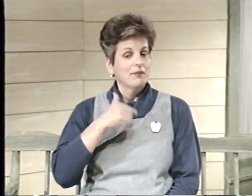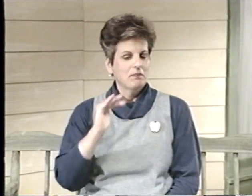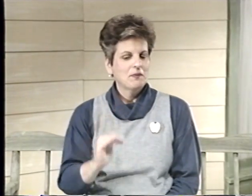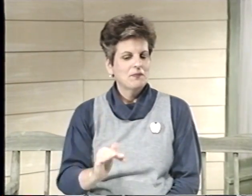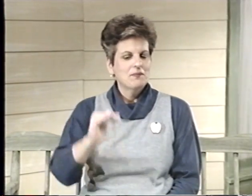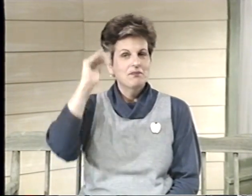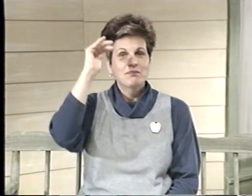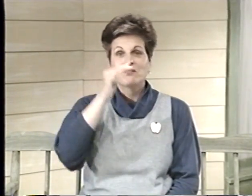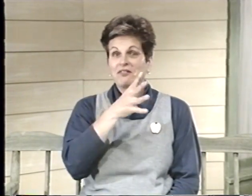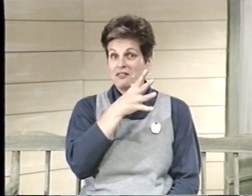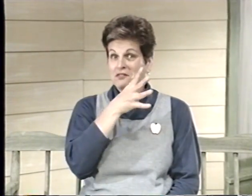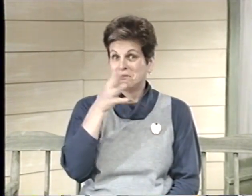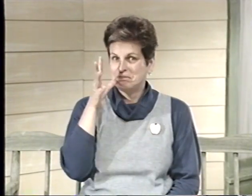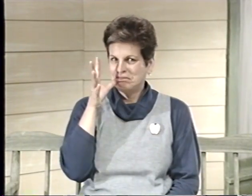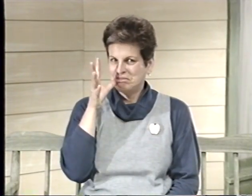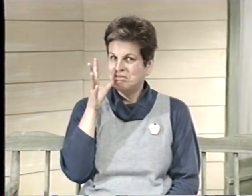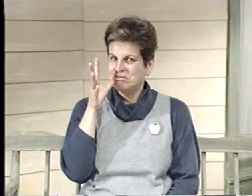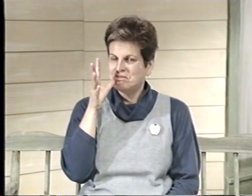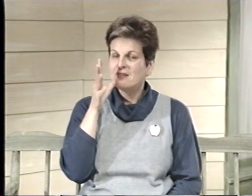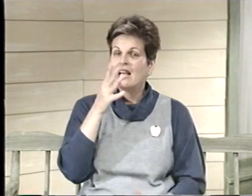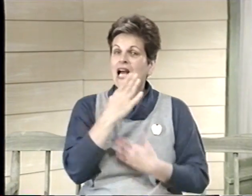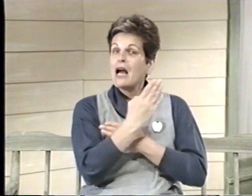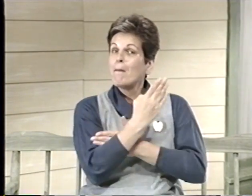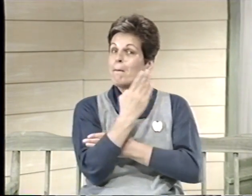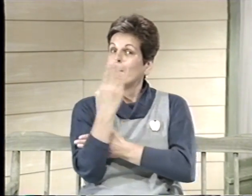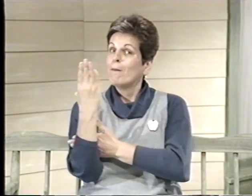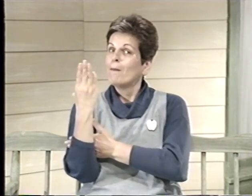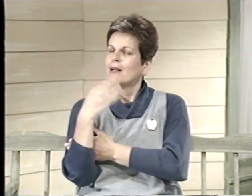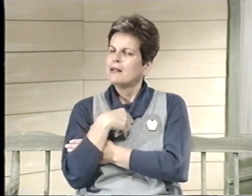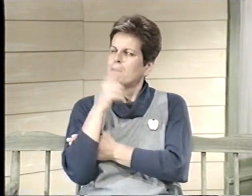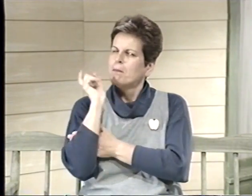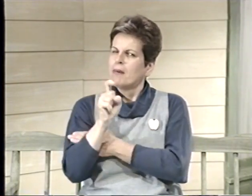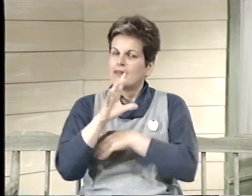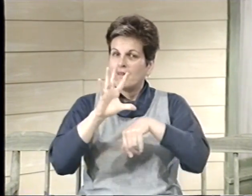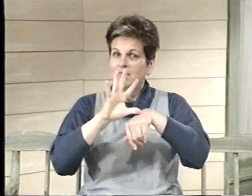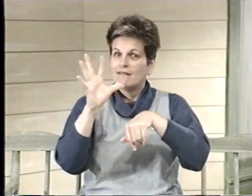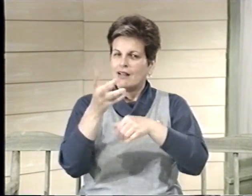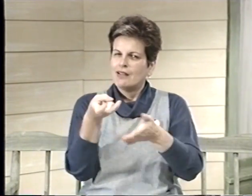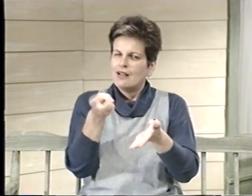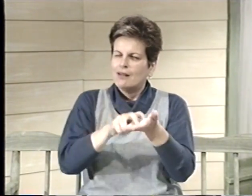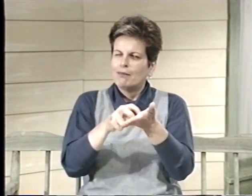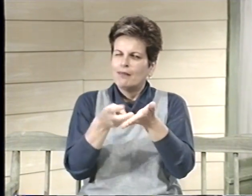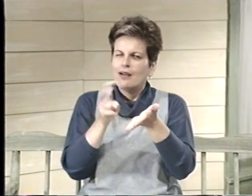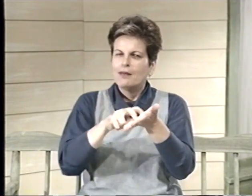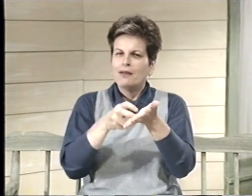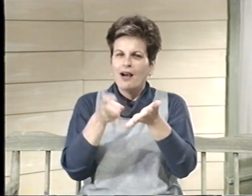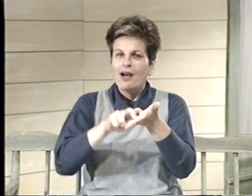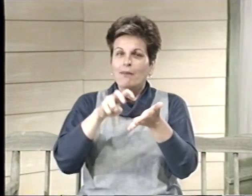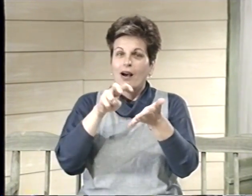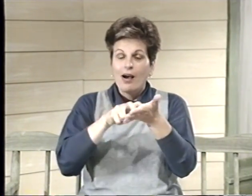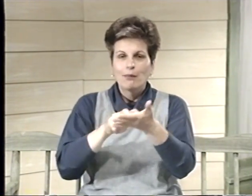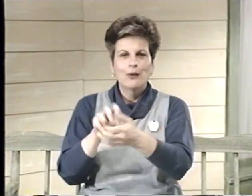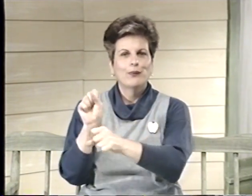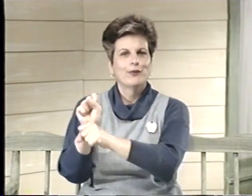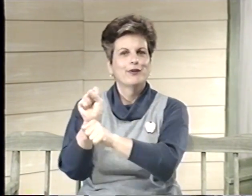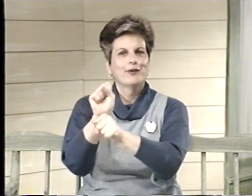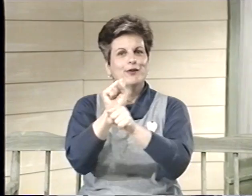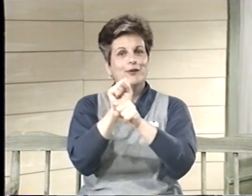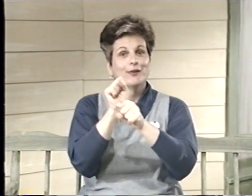I grew up on a farm. Every morning, I had to get up at 5 a.m. to do